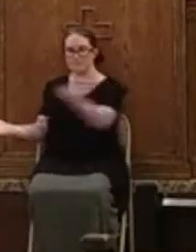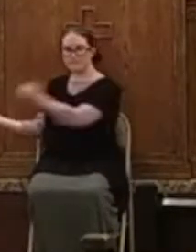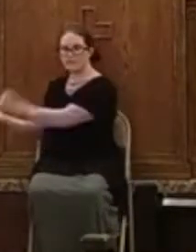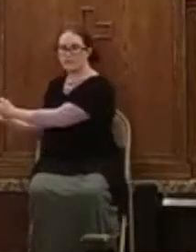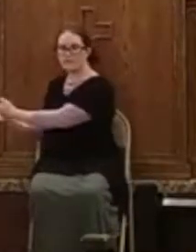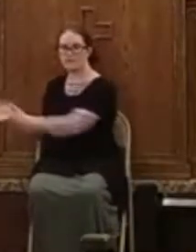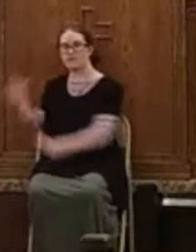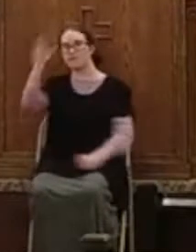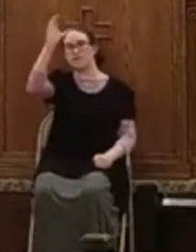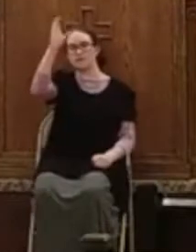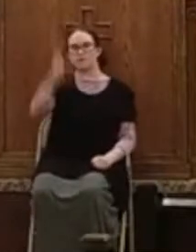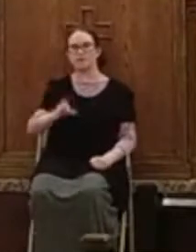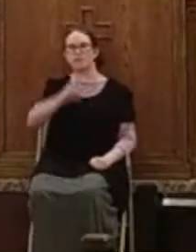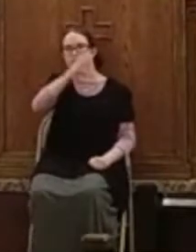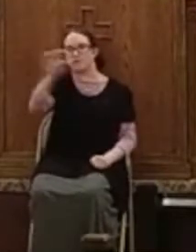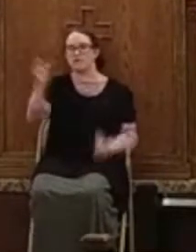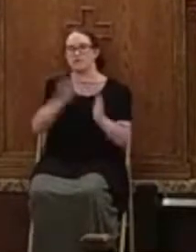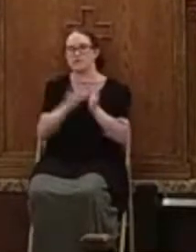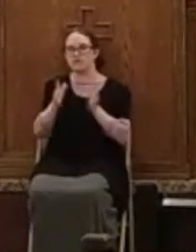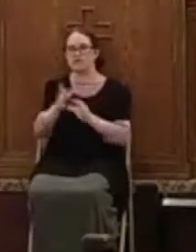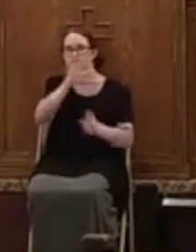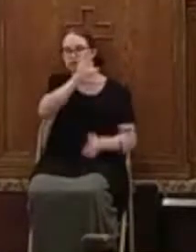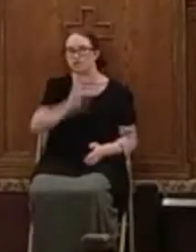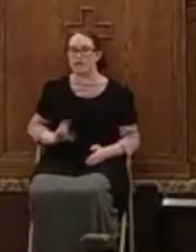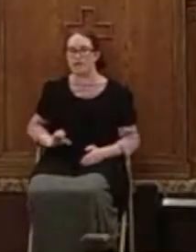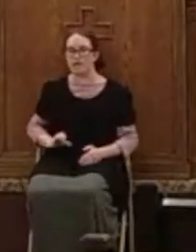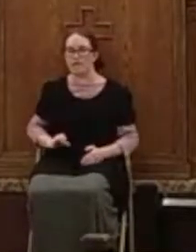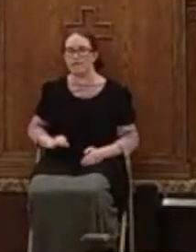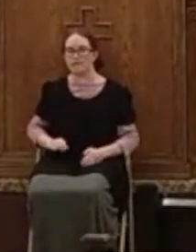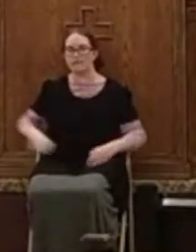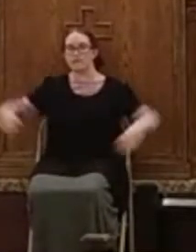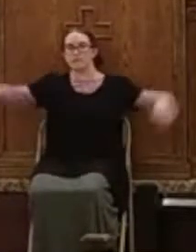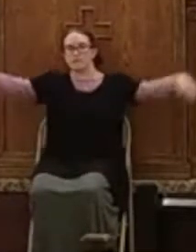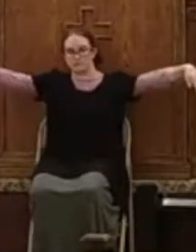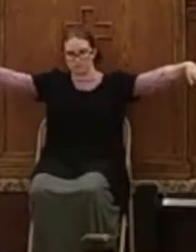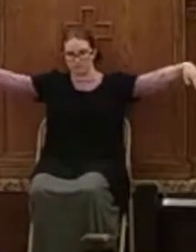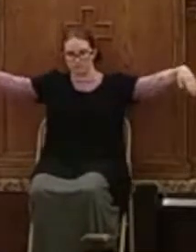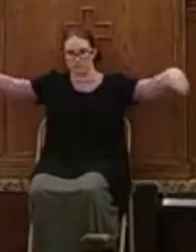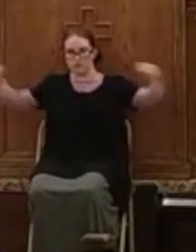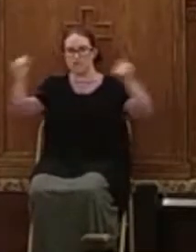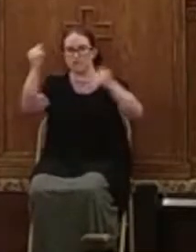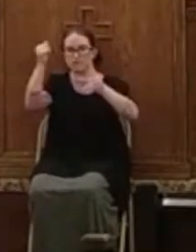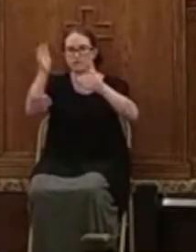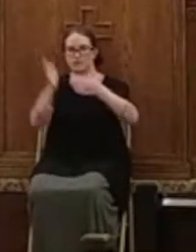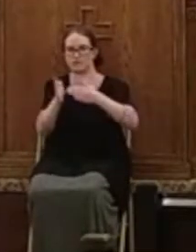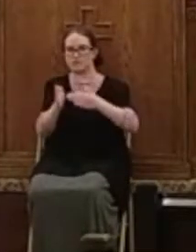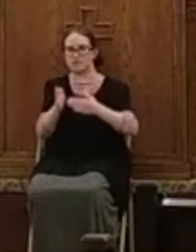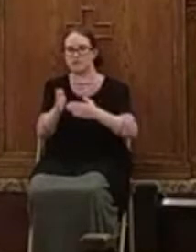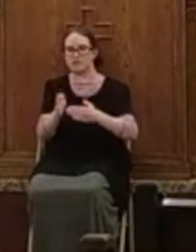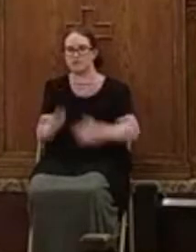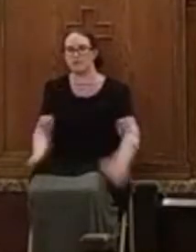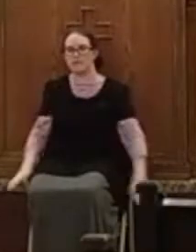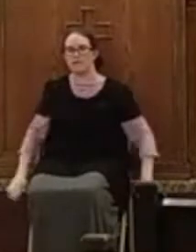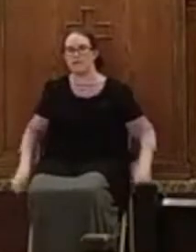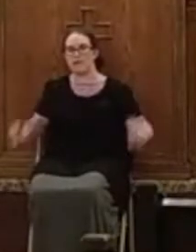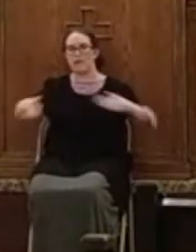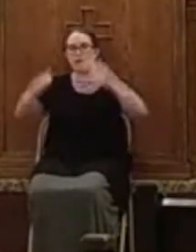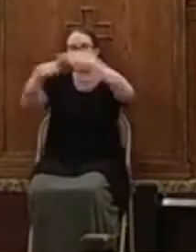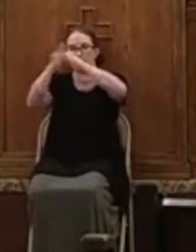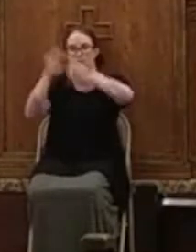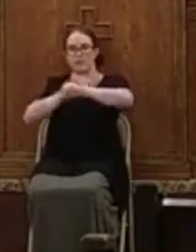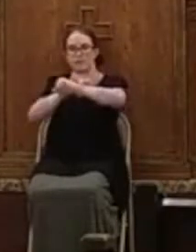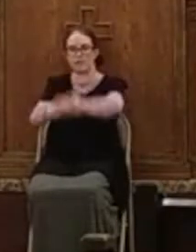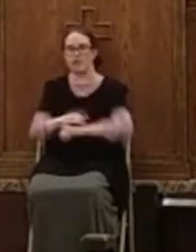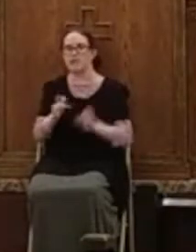cross. And Jesus Christ is suspended between heaven and earth. And Jesus had